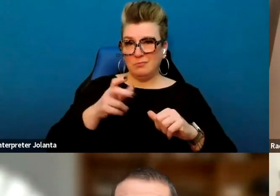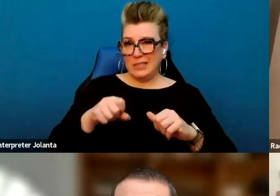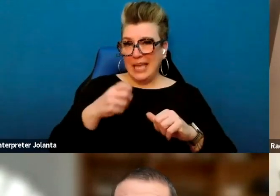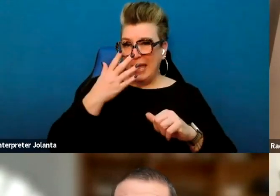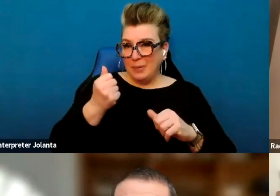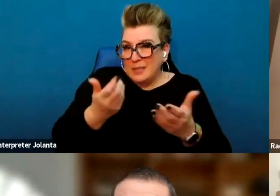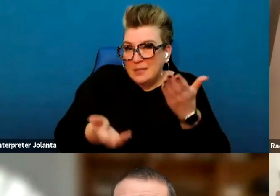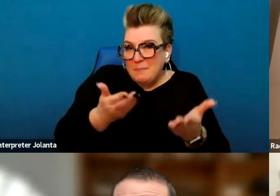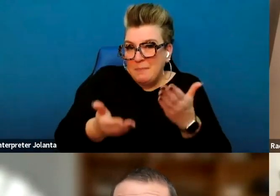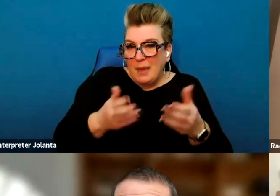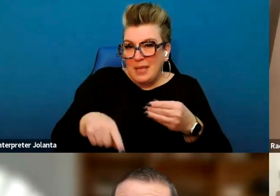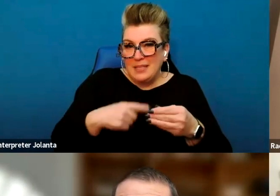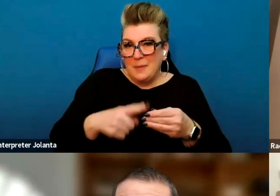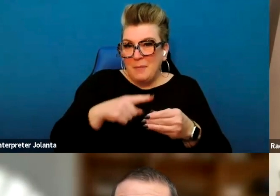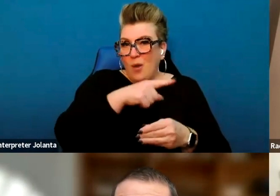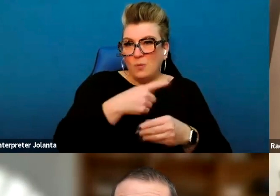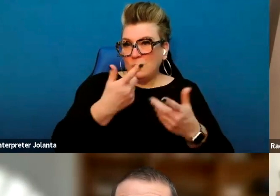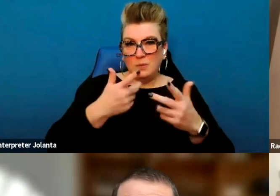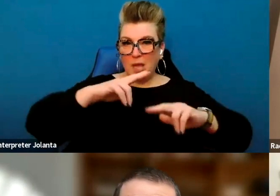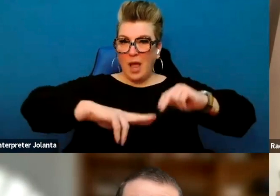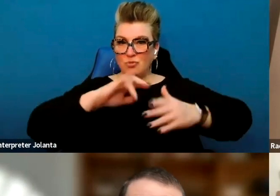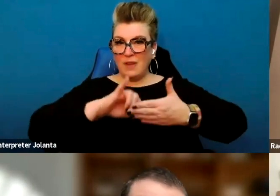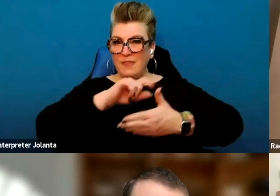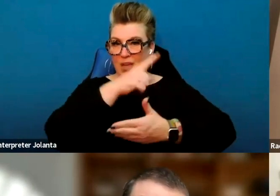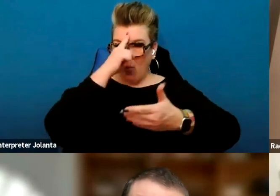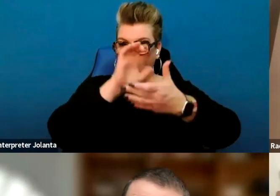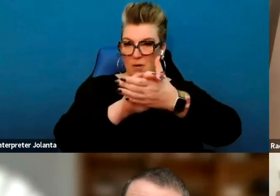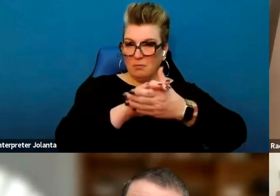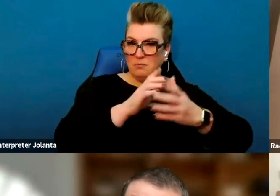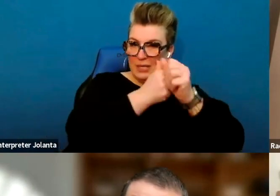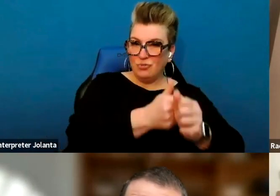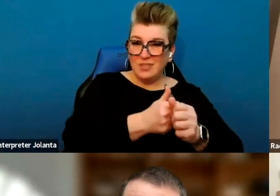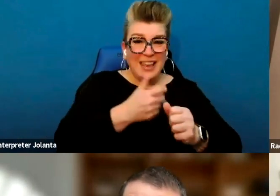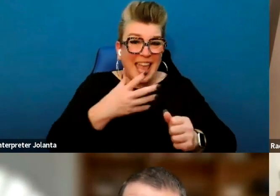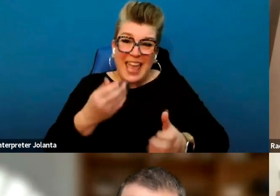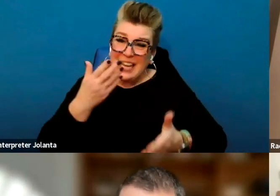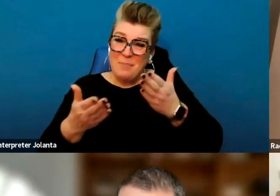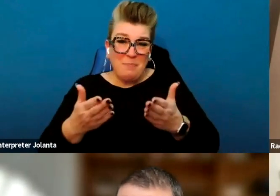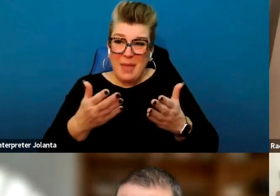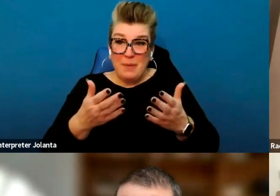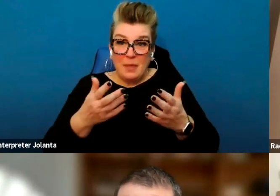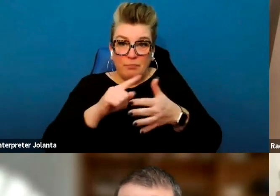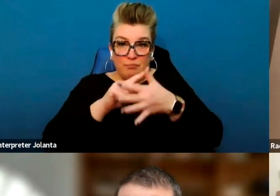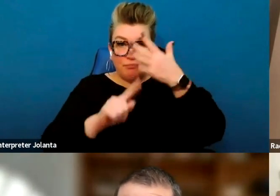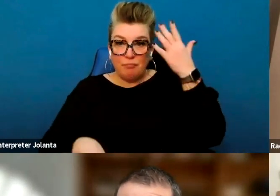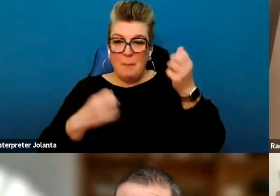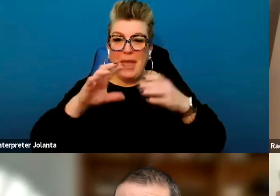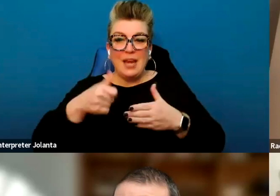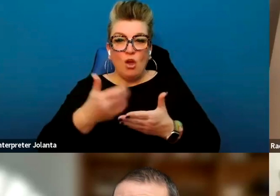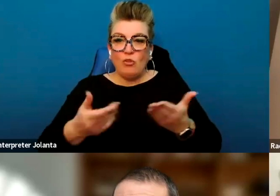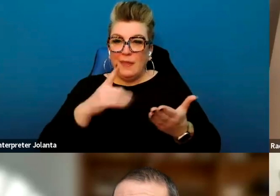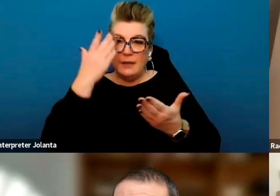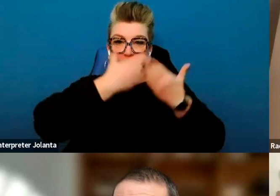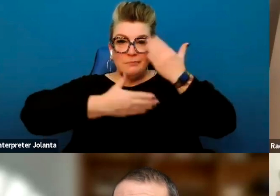to the construct that you're interested in, but it also could be due to lots of other things that